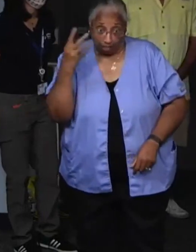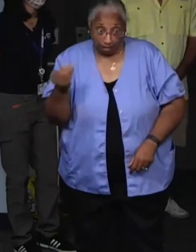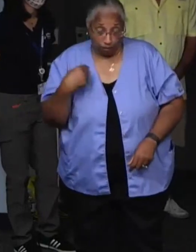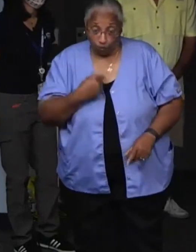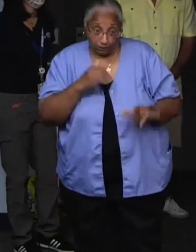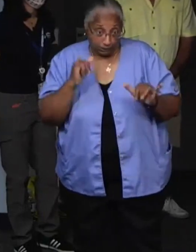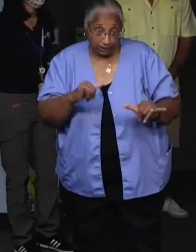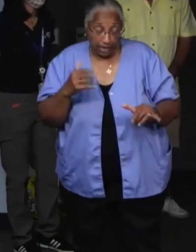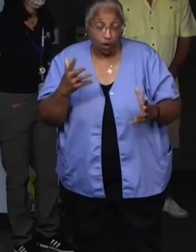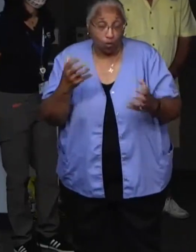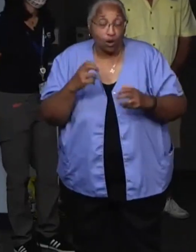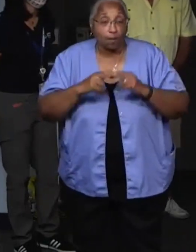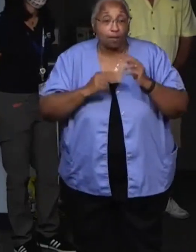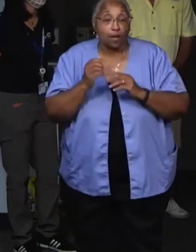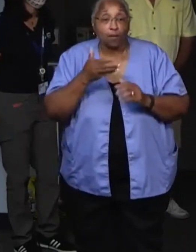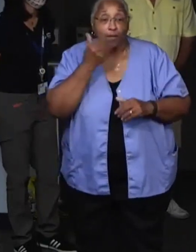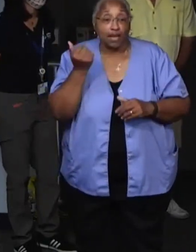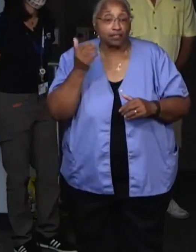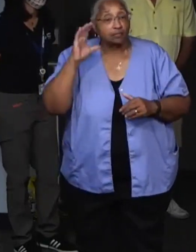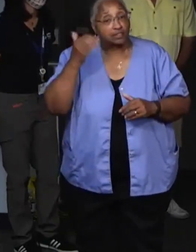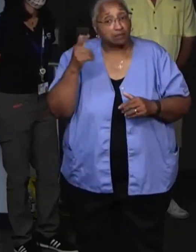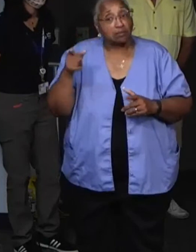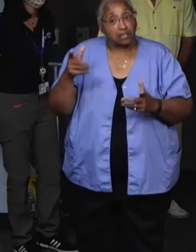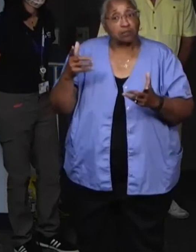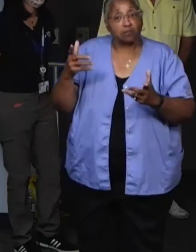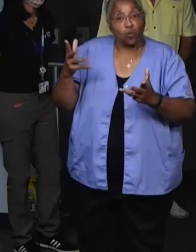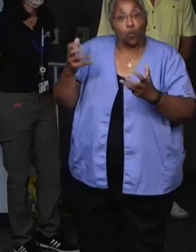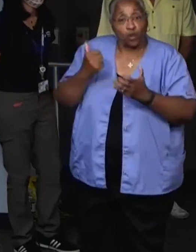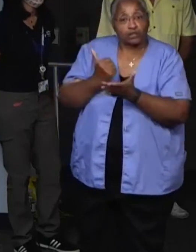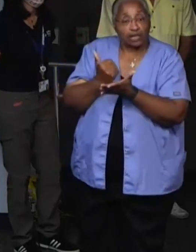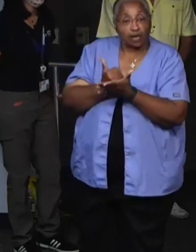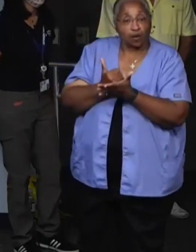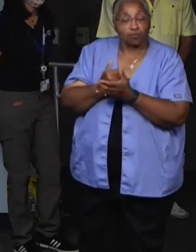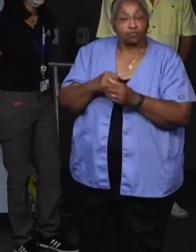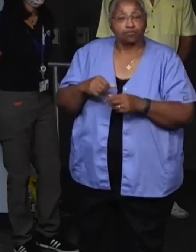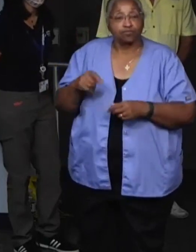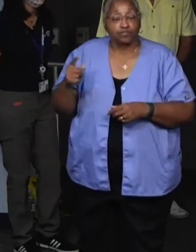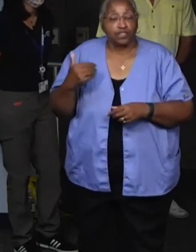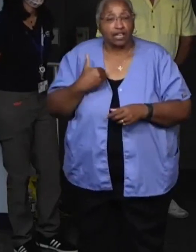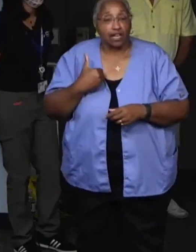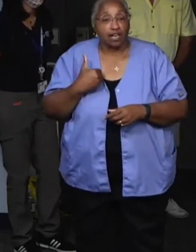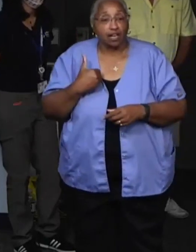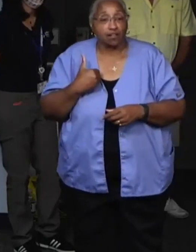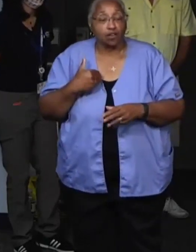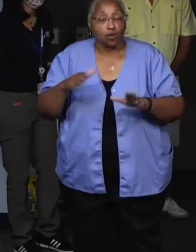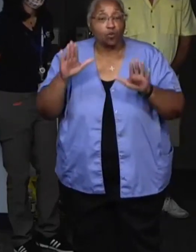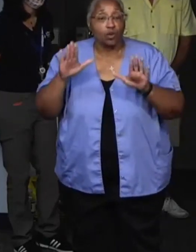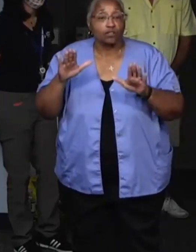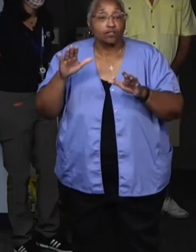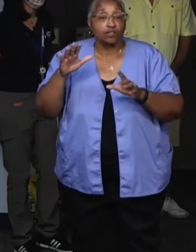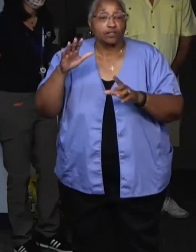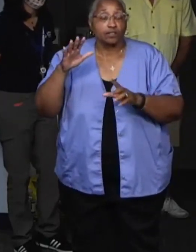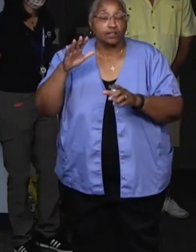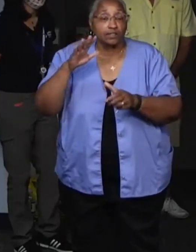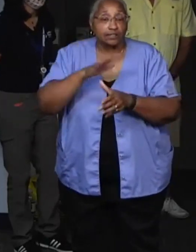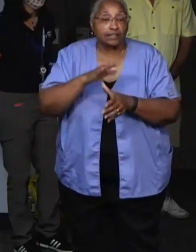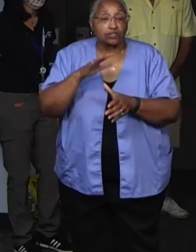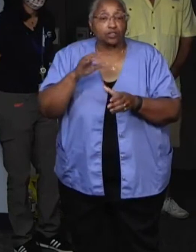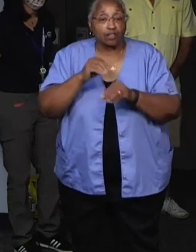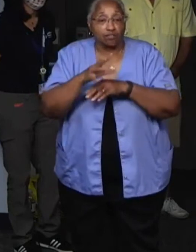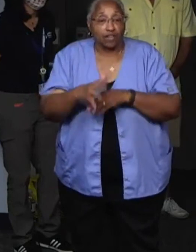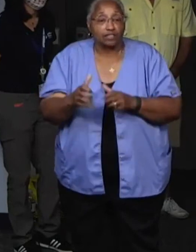rebuild better. And look, he seemed like he was receptive, and it seemed like he wanted to help, and he's got a great senior advisor with Cedric Richmond,